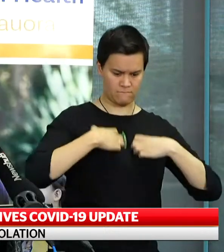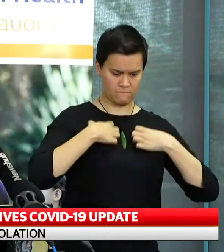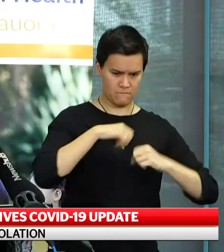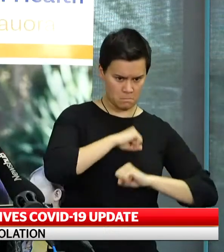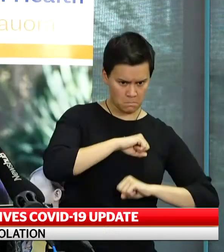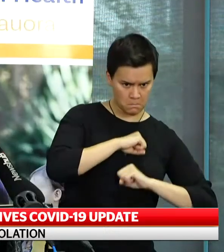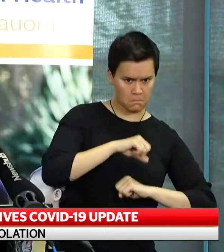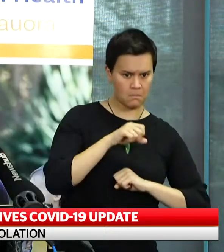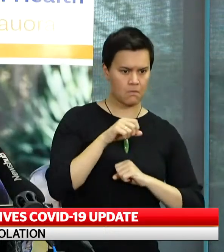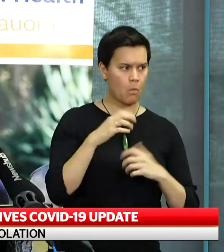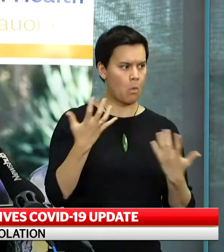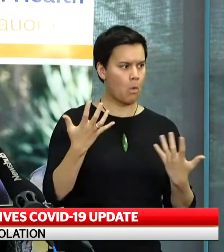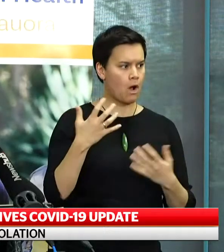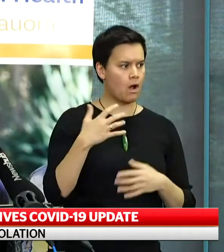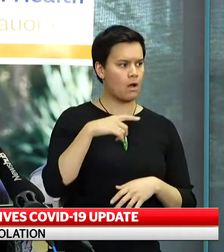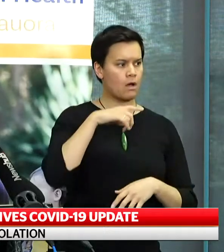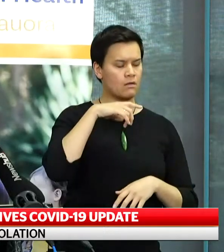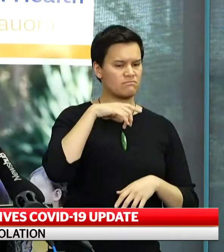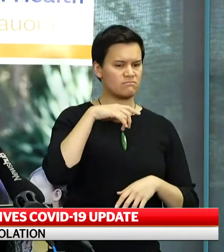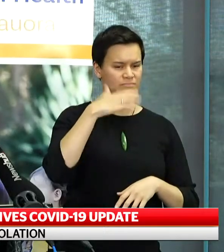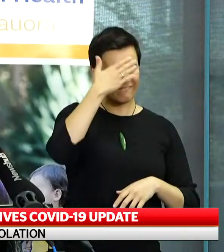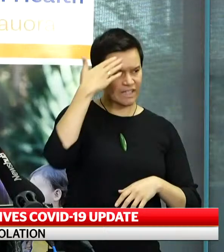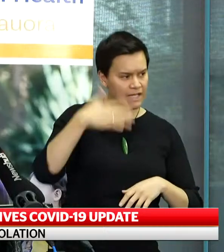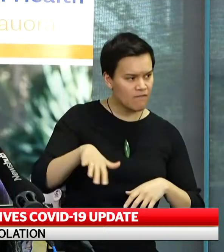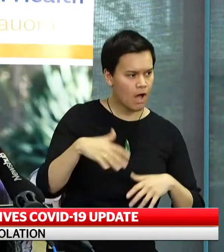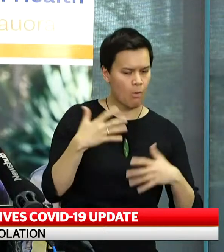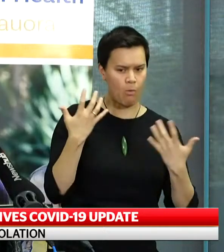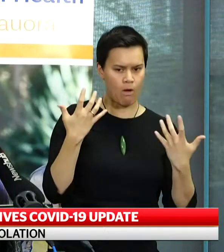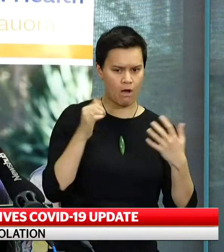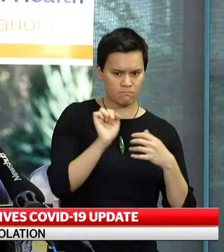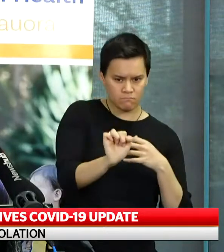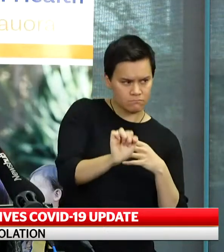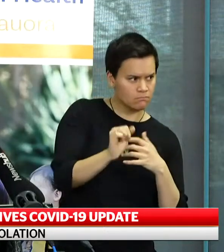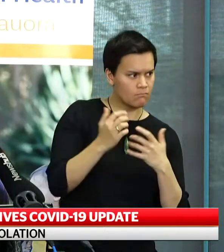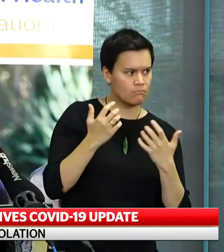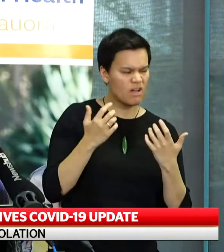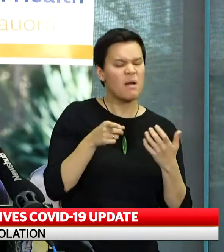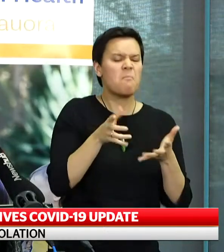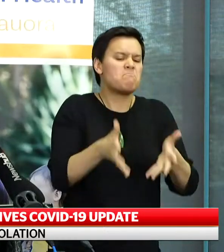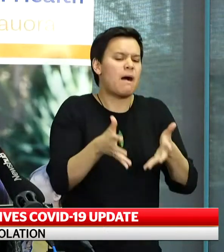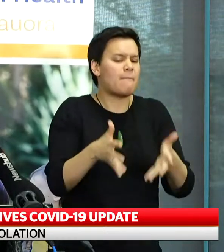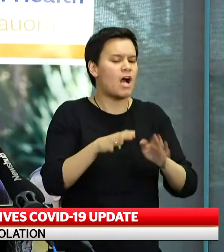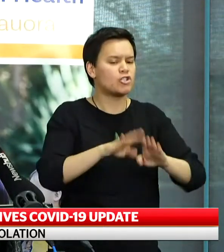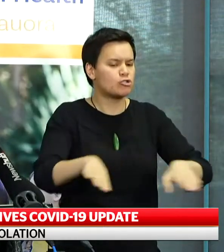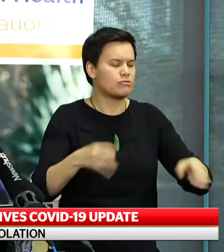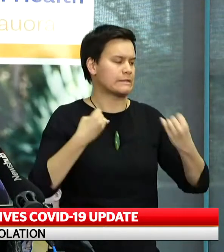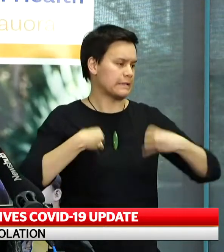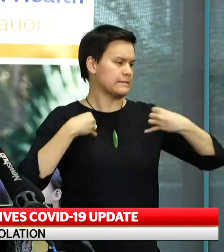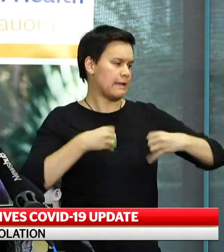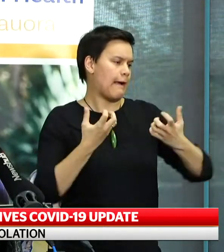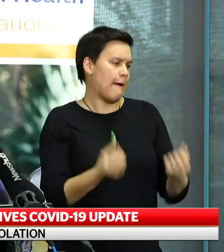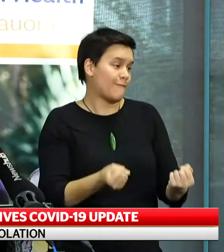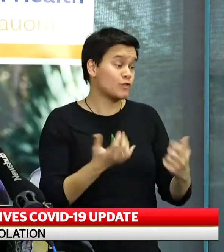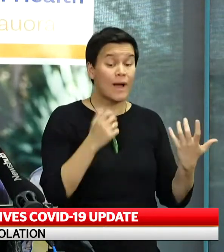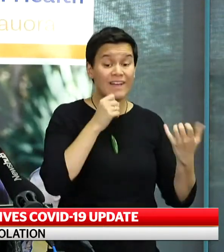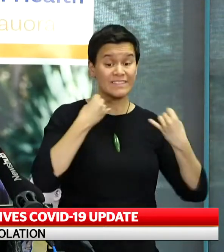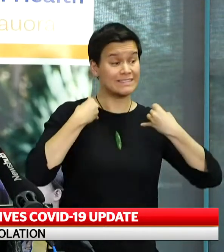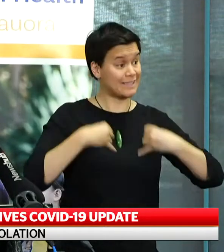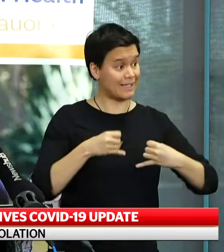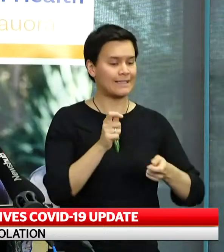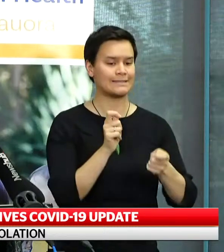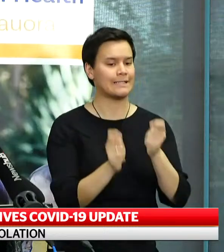illnesses, not uncommon in this age group. Everyone who has got symptoms at the moment is getting a test. But there was really a really good response from the